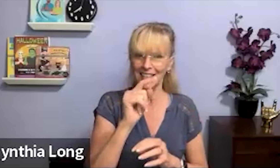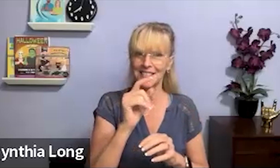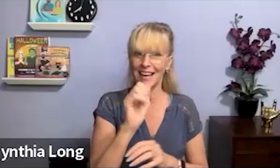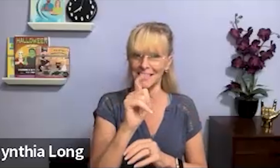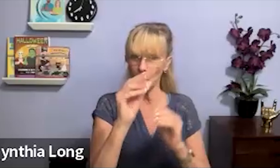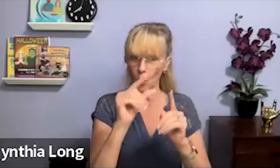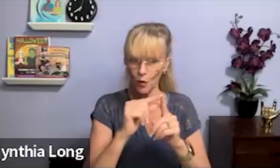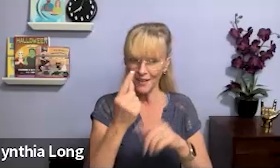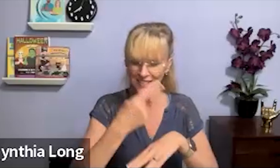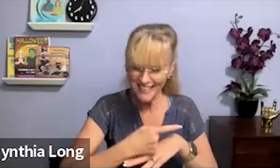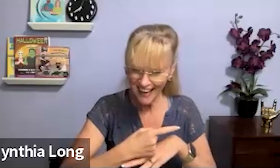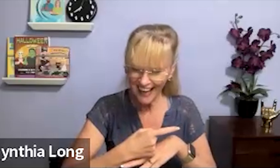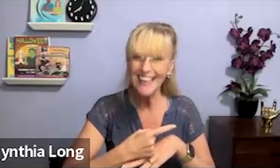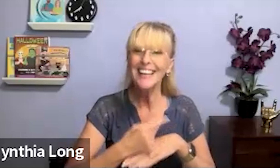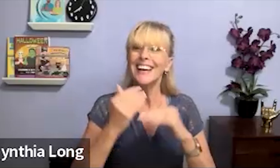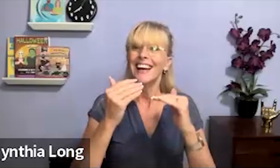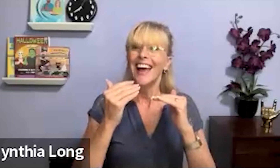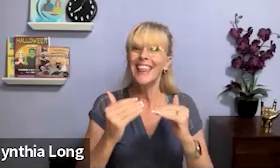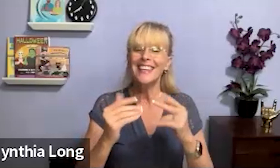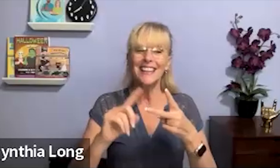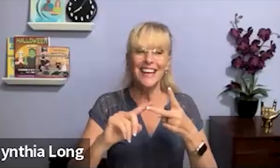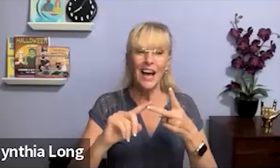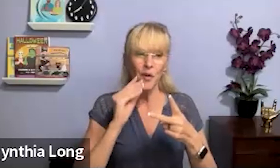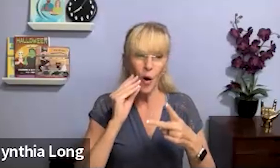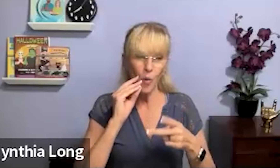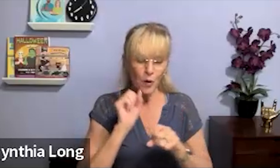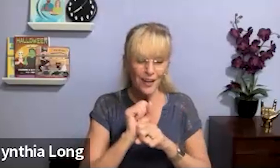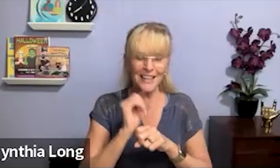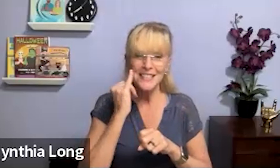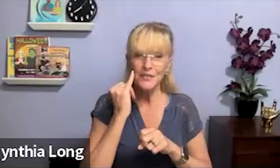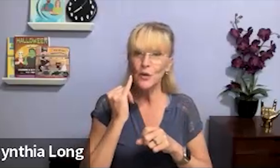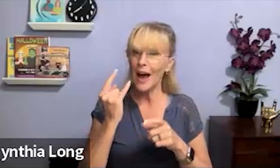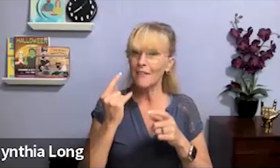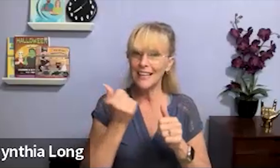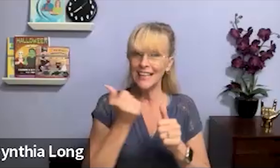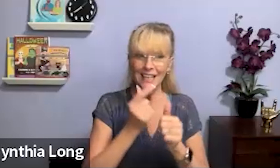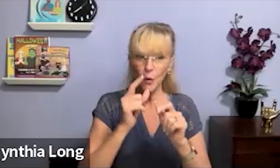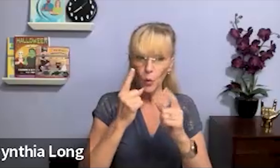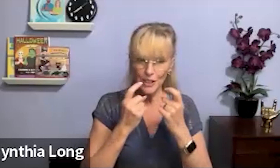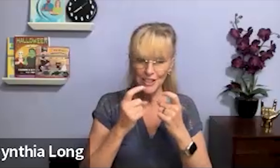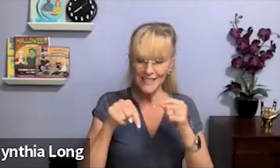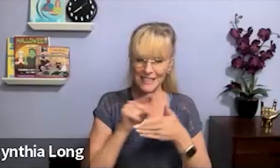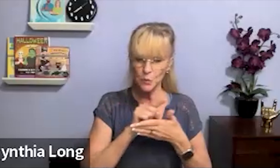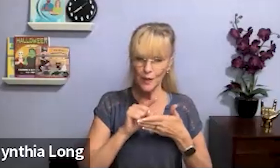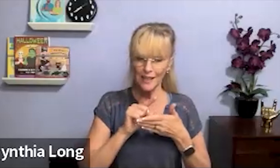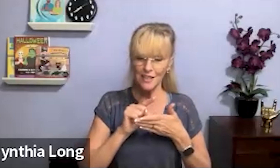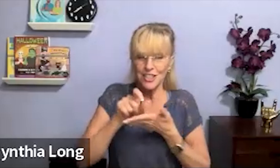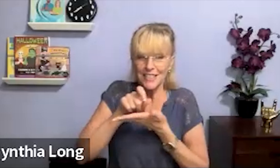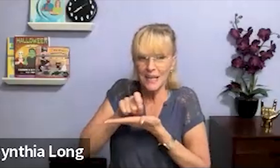podcast, ASL Word of the Day. And then the other homework is, if you have any questions this week, just keep a